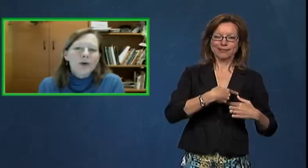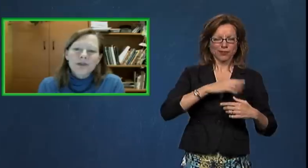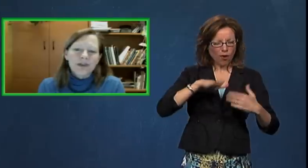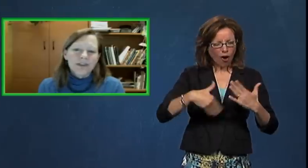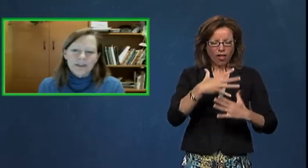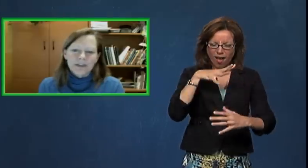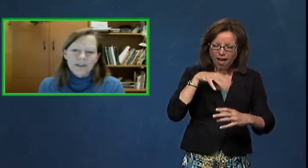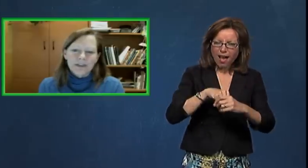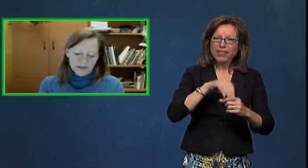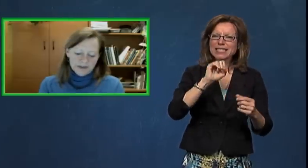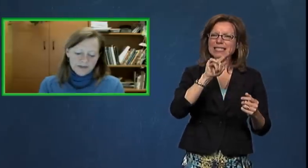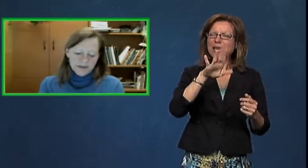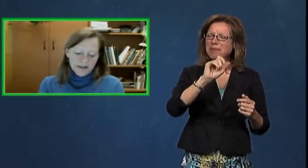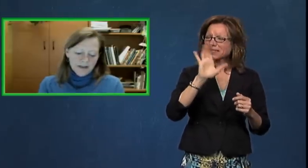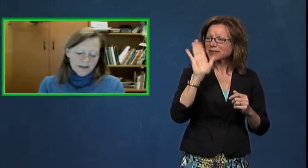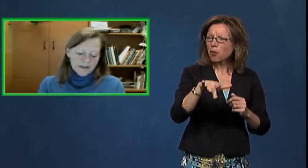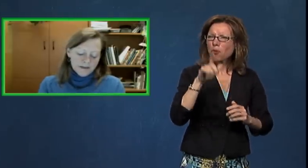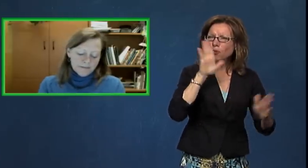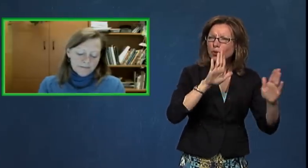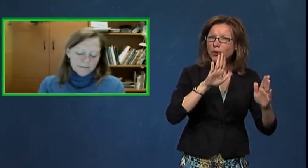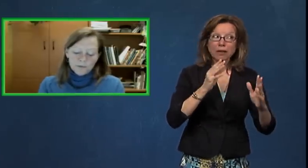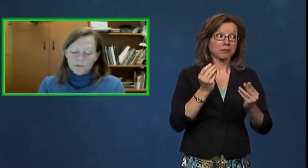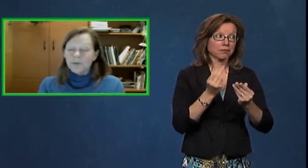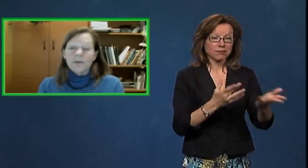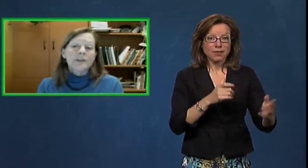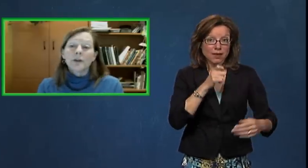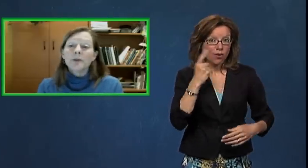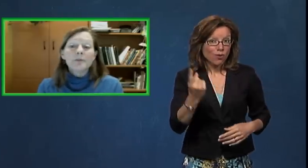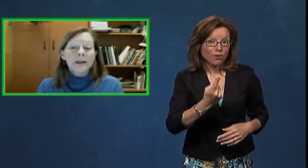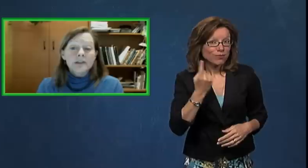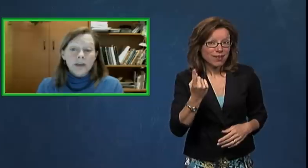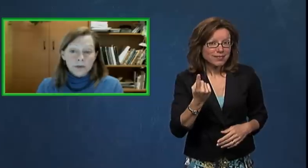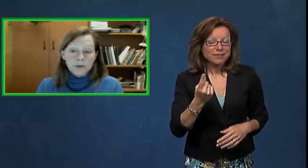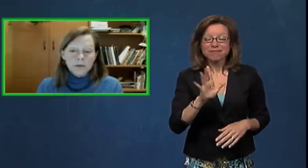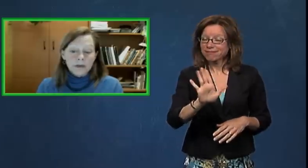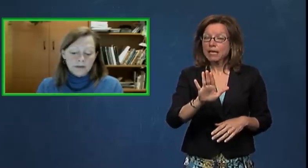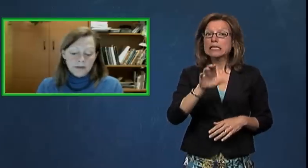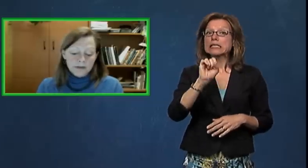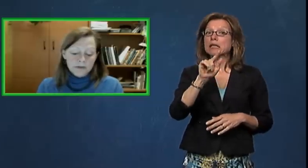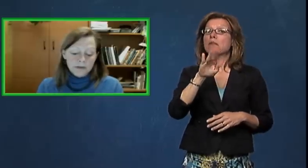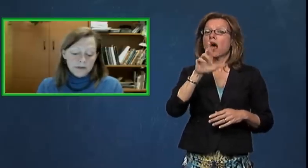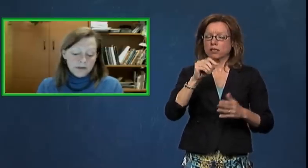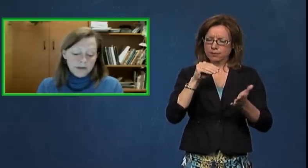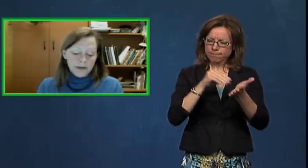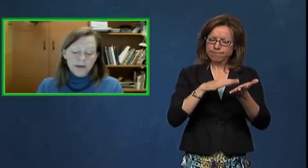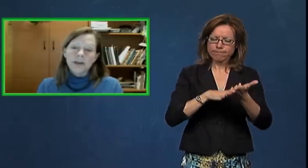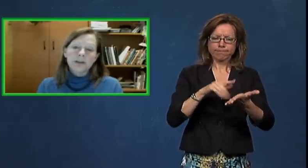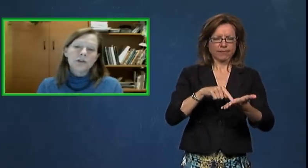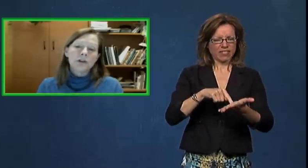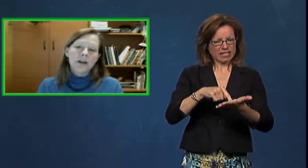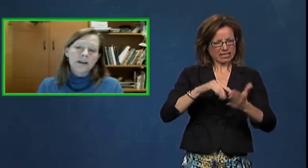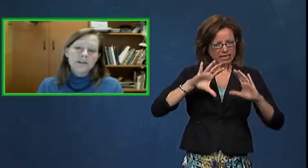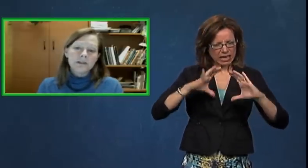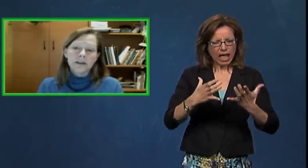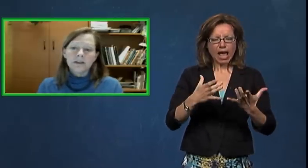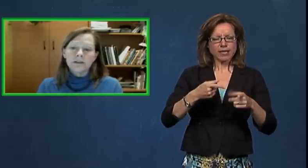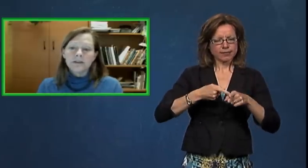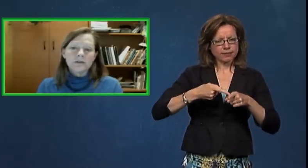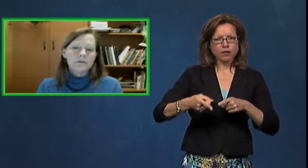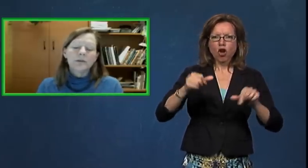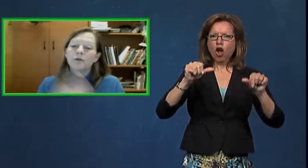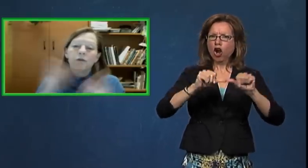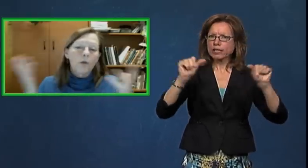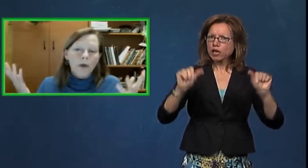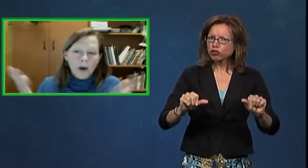not always all on the syllabus. The syllabus might tell you that this is an architecture class that